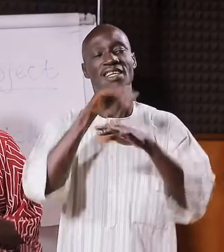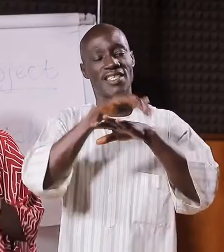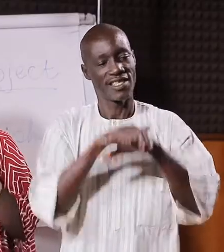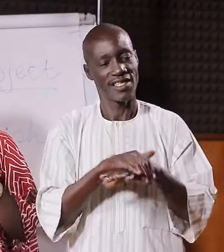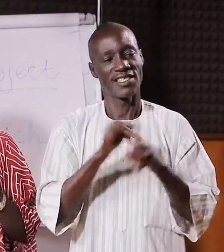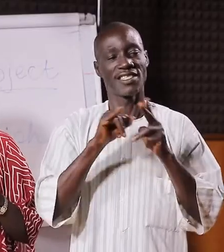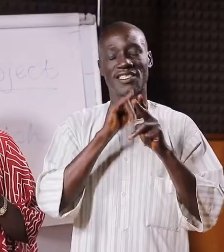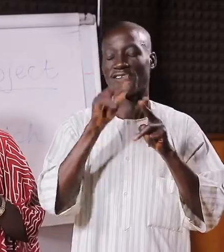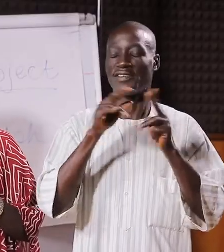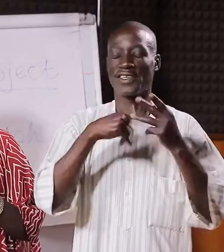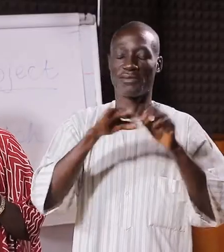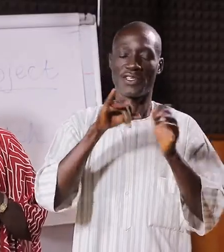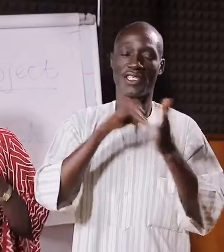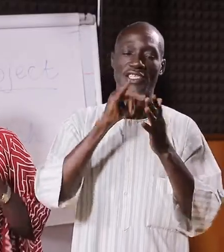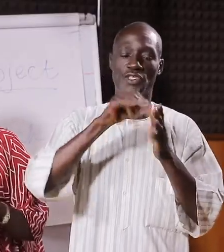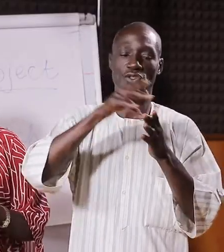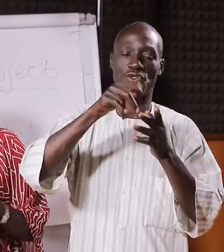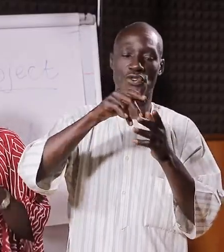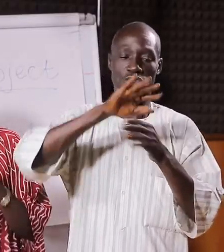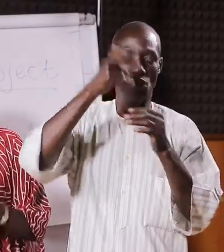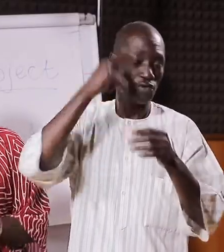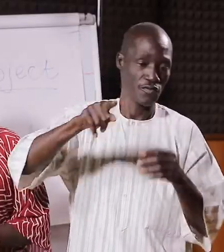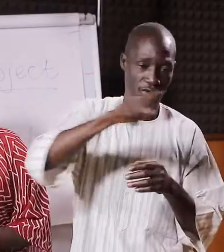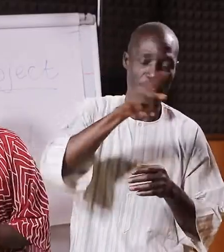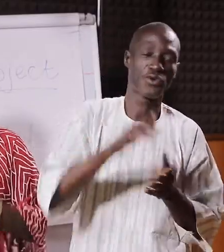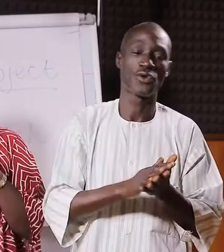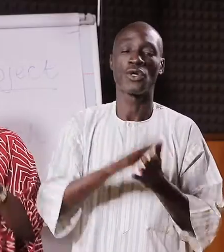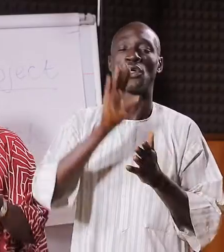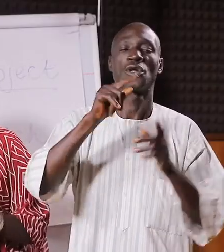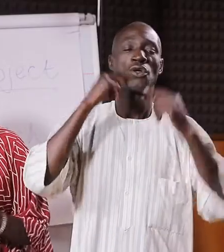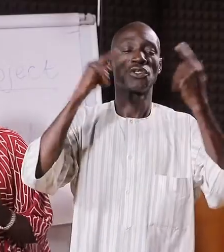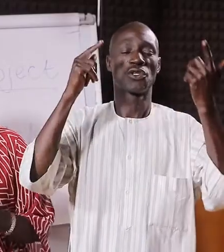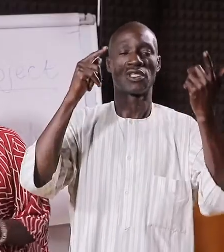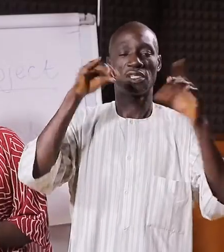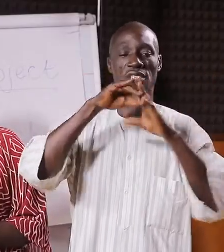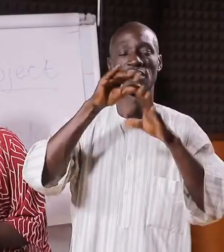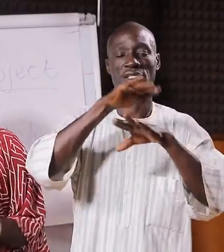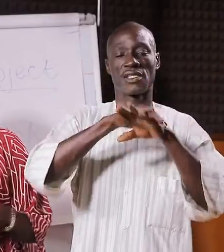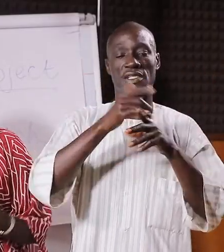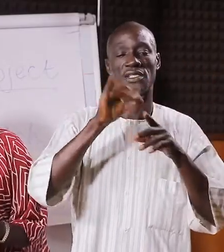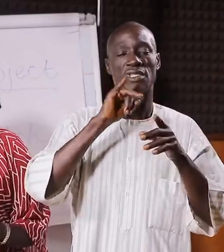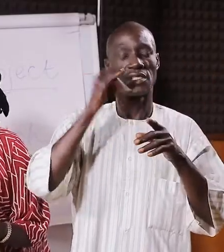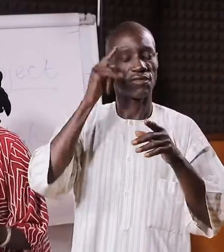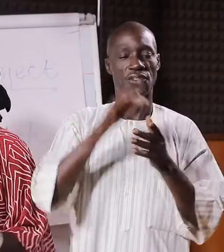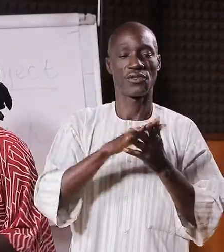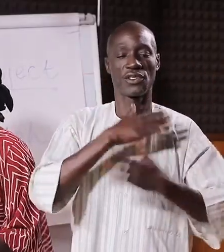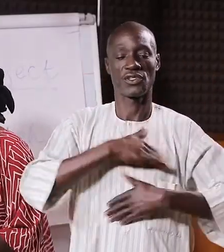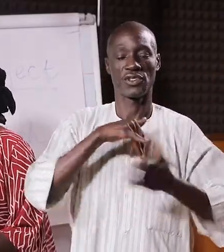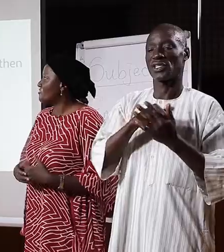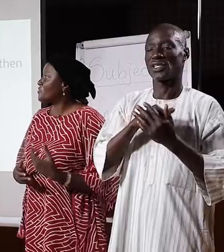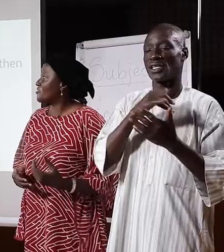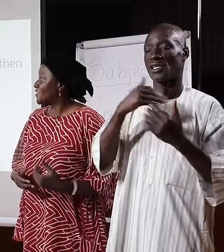class. It's about you. Your success in the English language class lies in your hands. Enjoy it, have